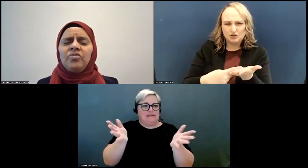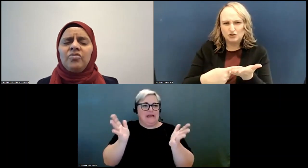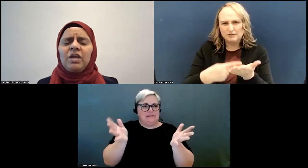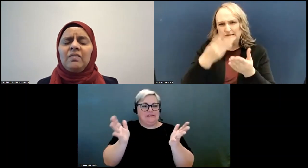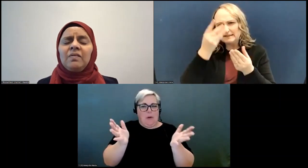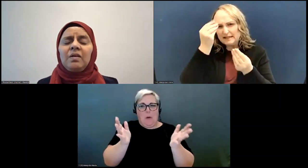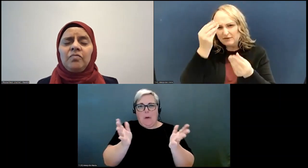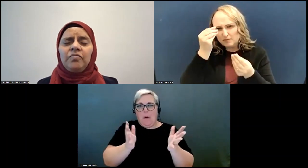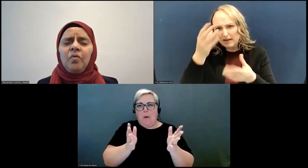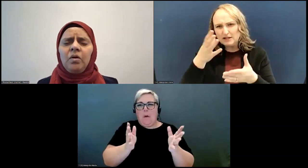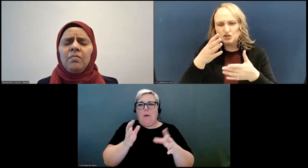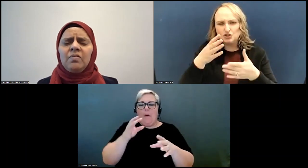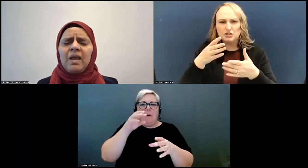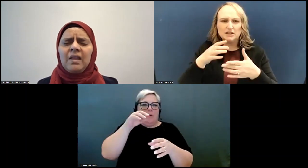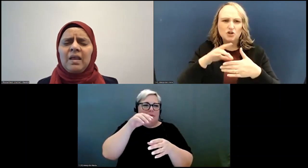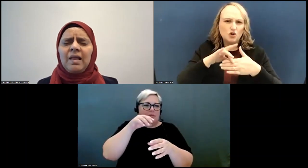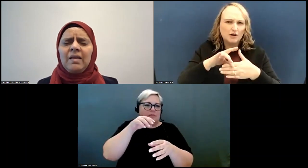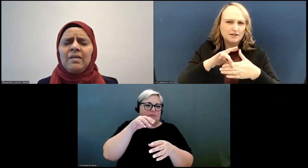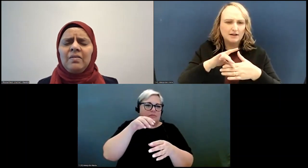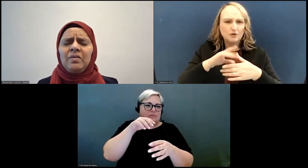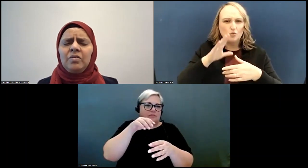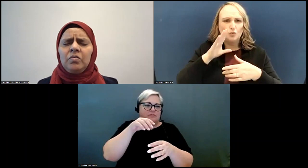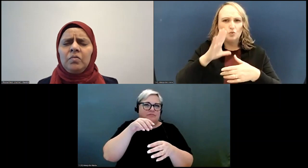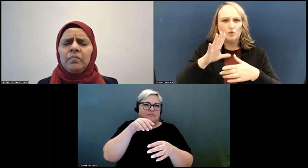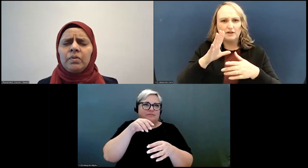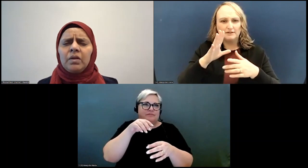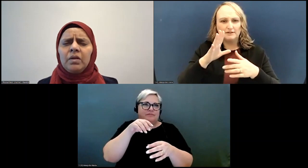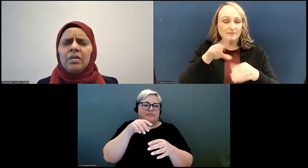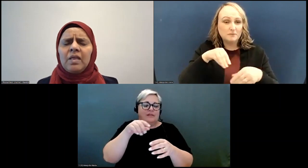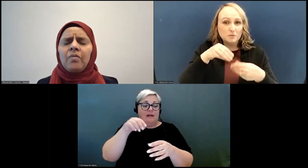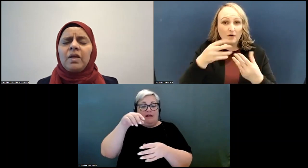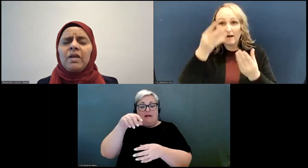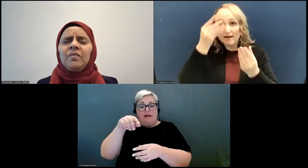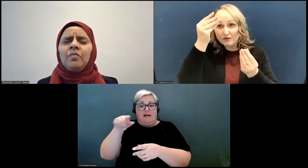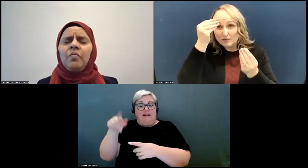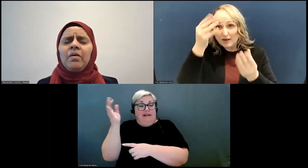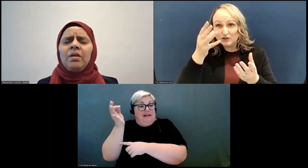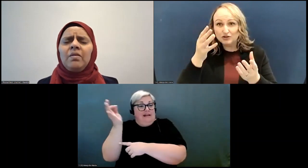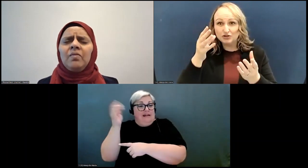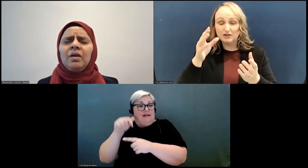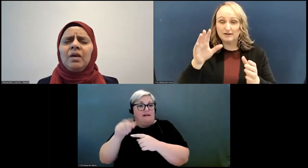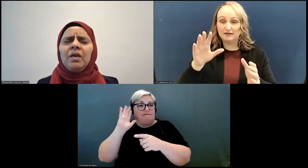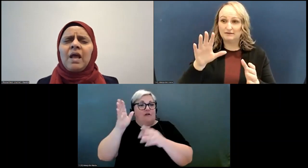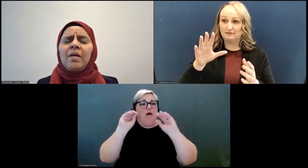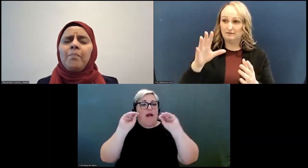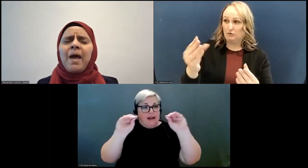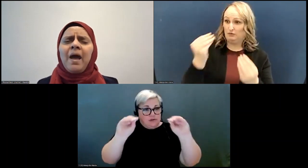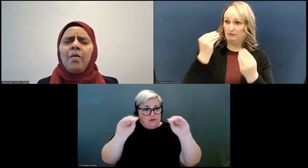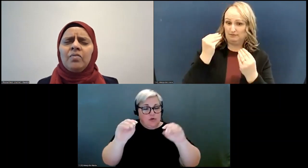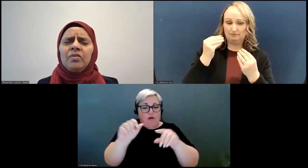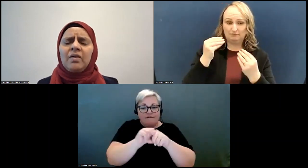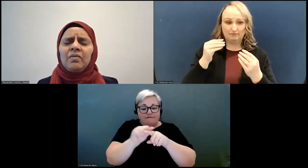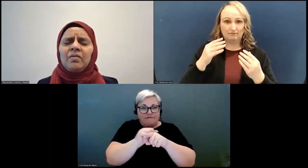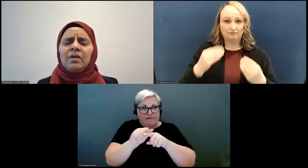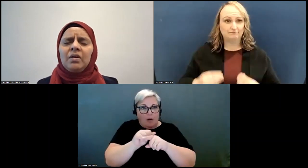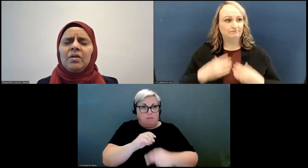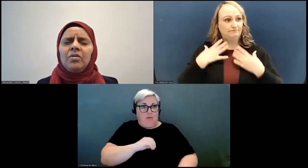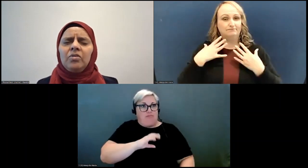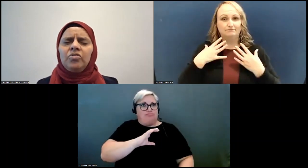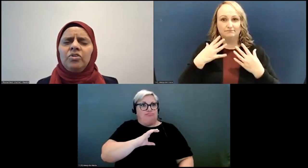that educates and informs and enlightens you, that raises awareness, that empowers